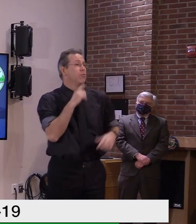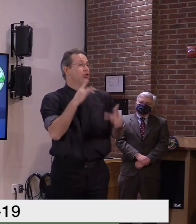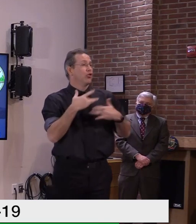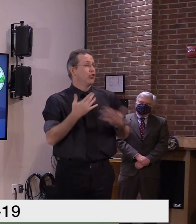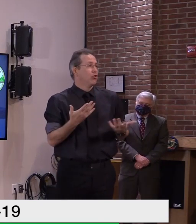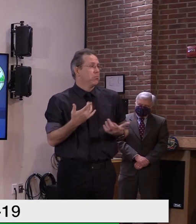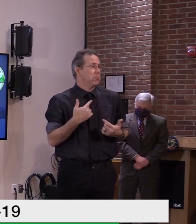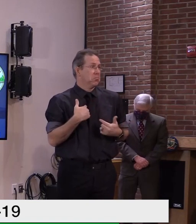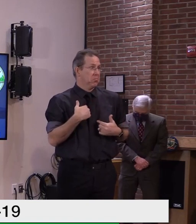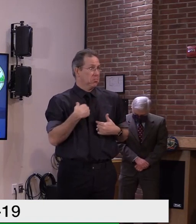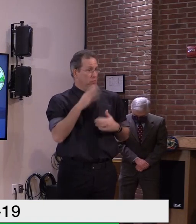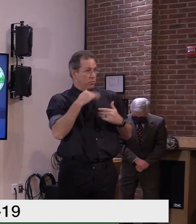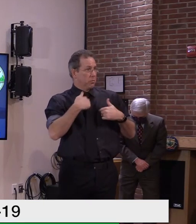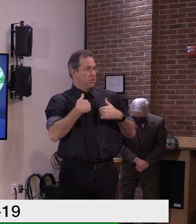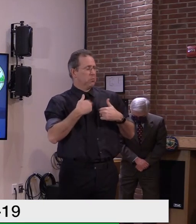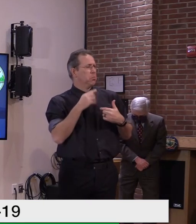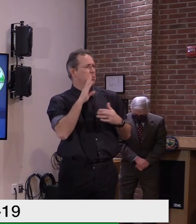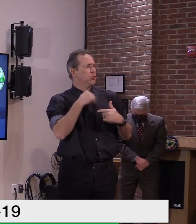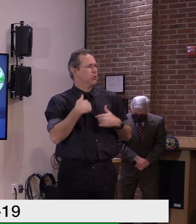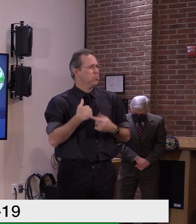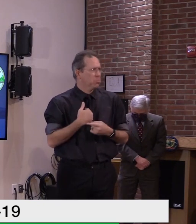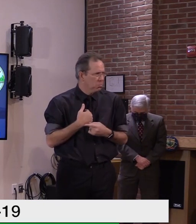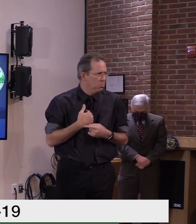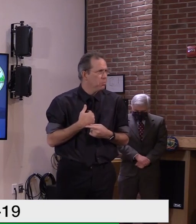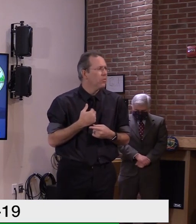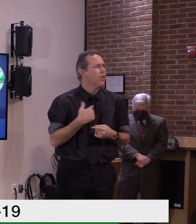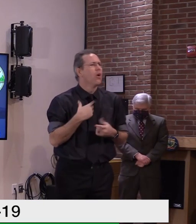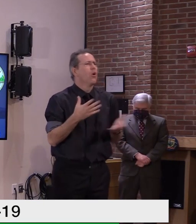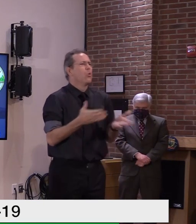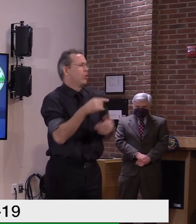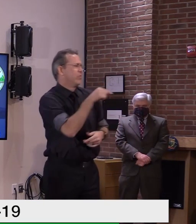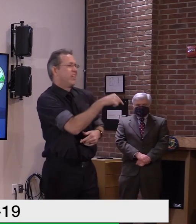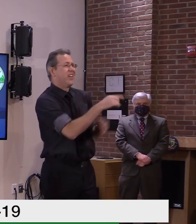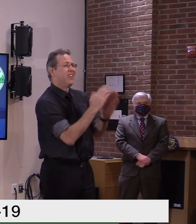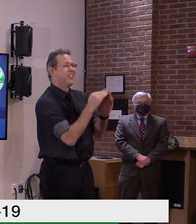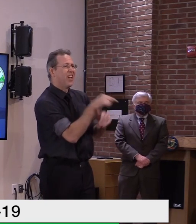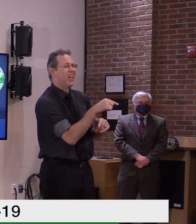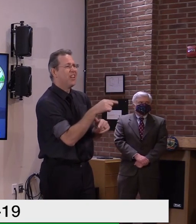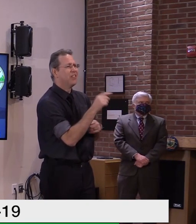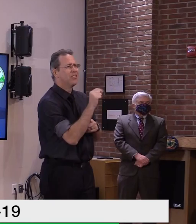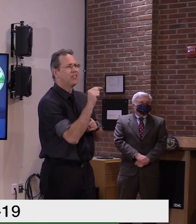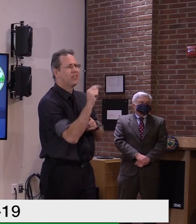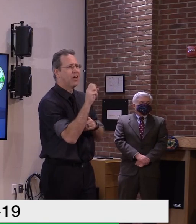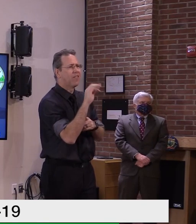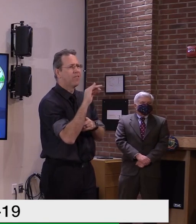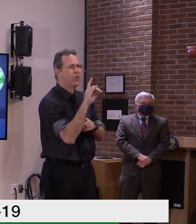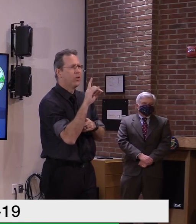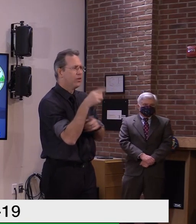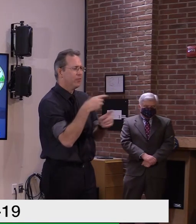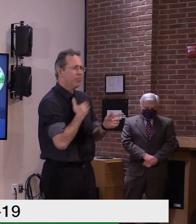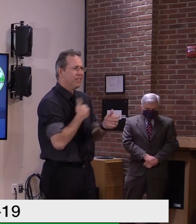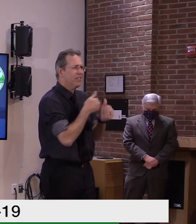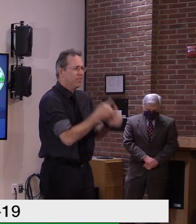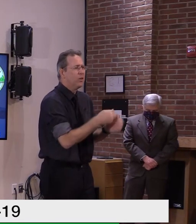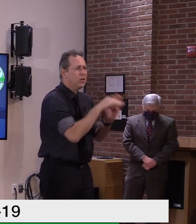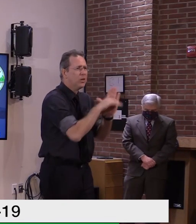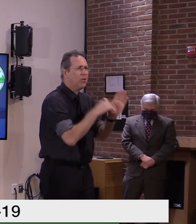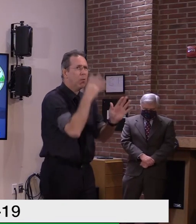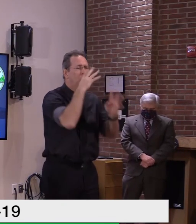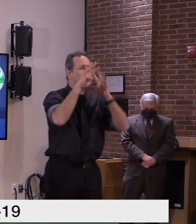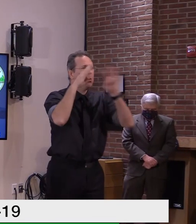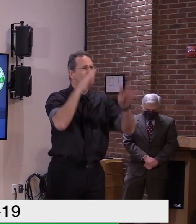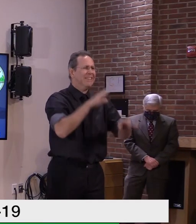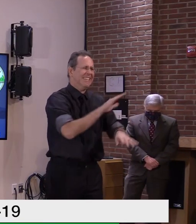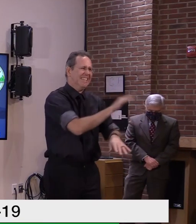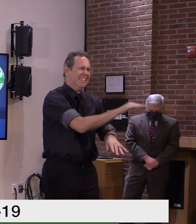residents continue to adhere to the guidance, protect themselves, protect their families. I mean, we just have a little ways to go. Relief's on the